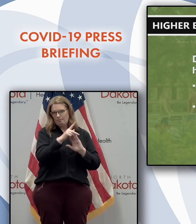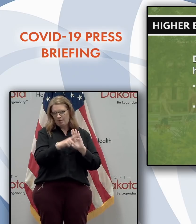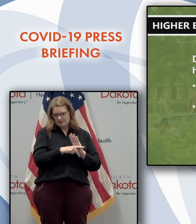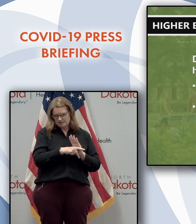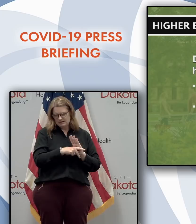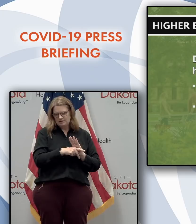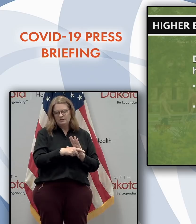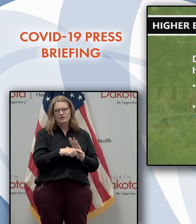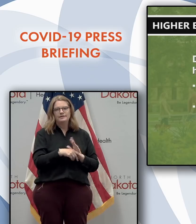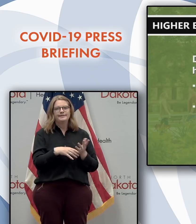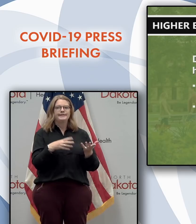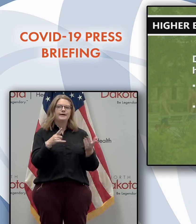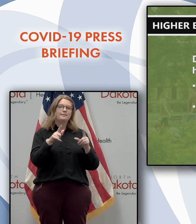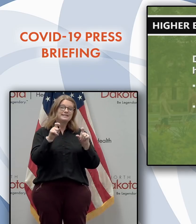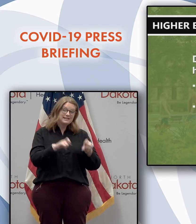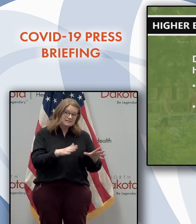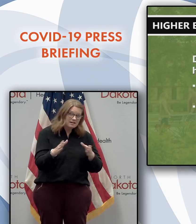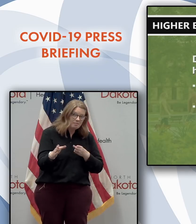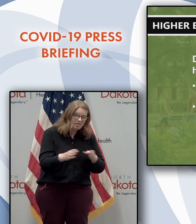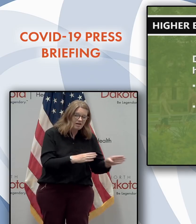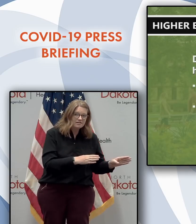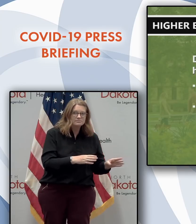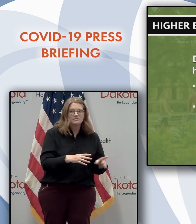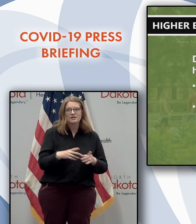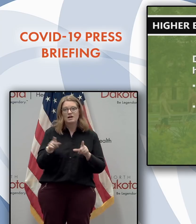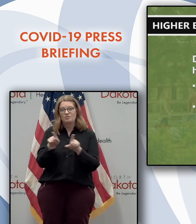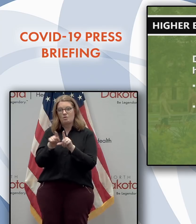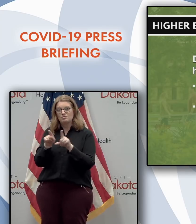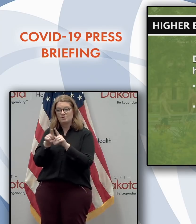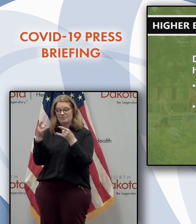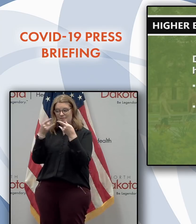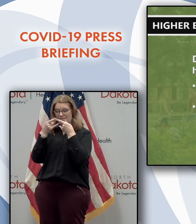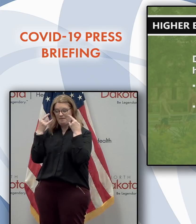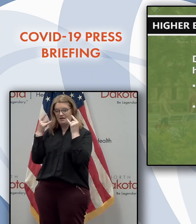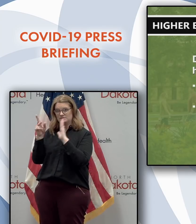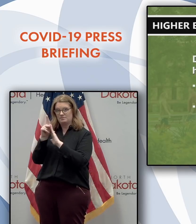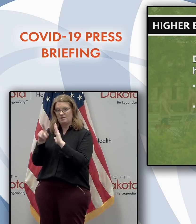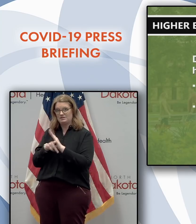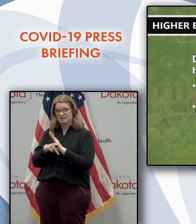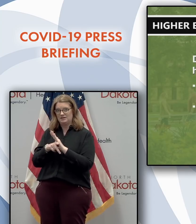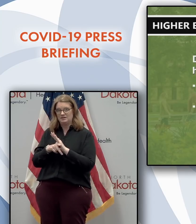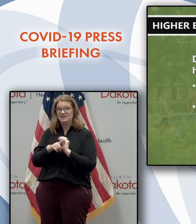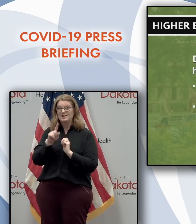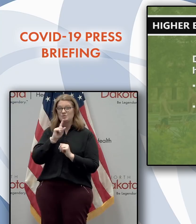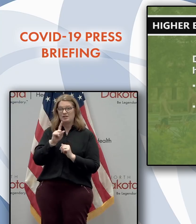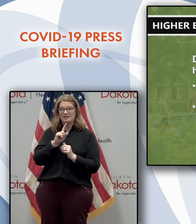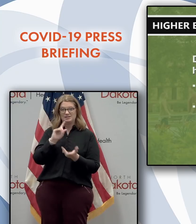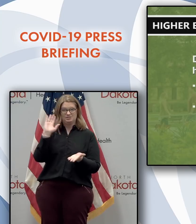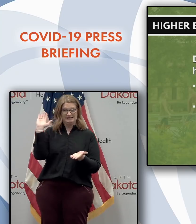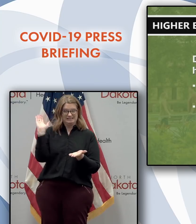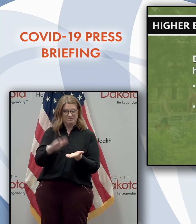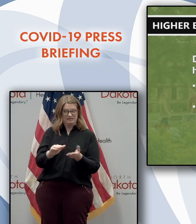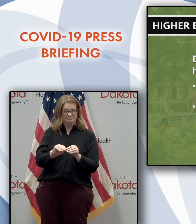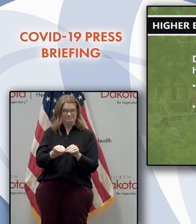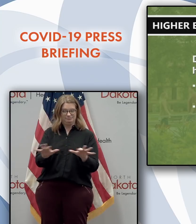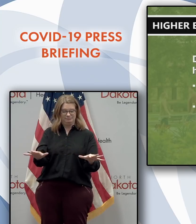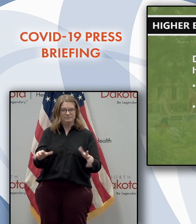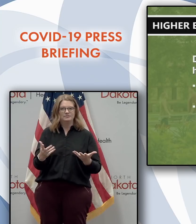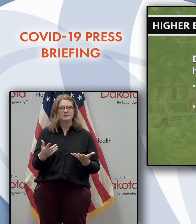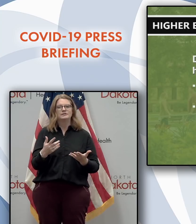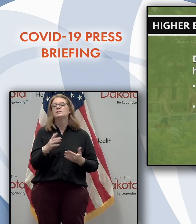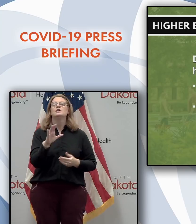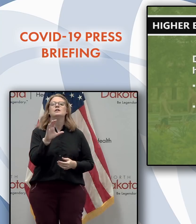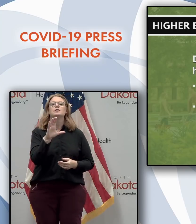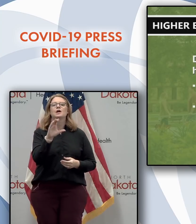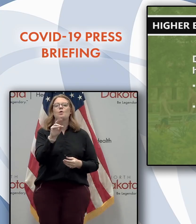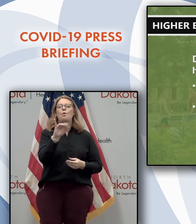about the testing strategies and also the mask policy, again, to get the R factor down. Again, for the gamers, call it the COVID